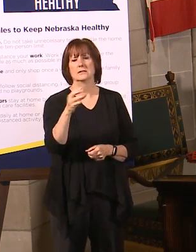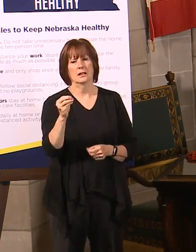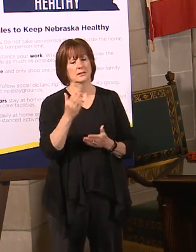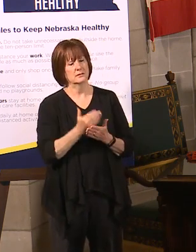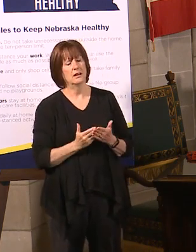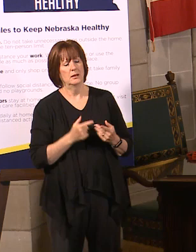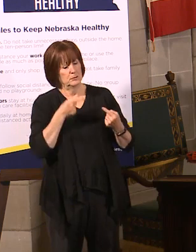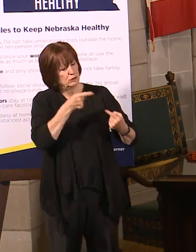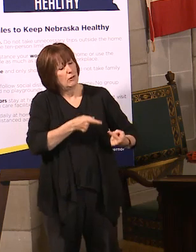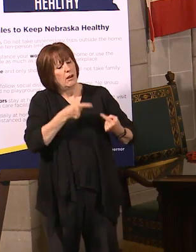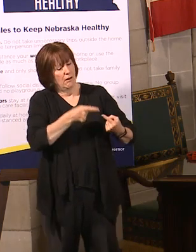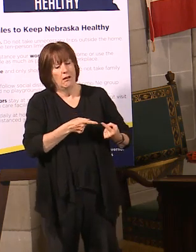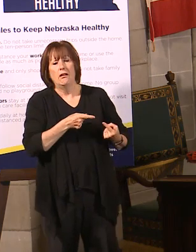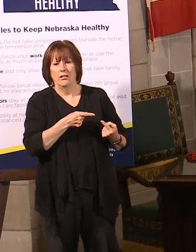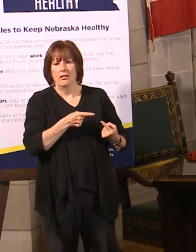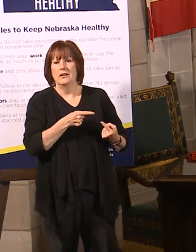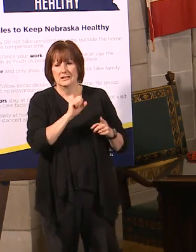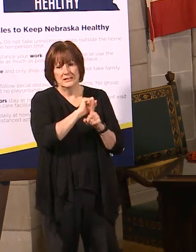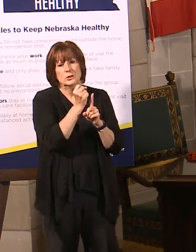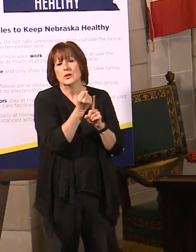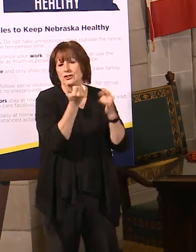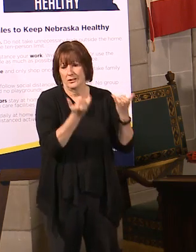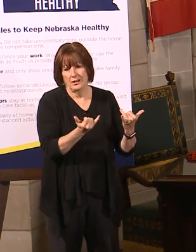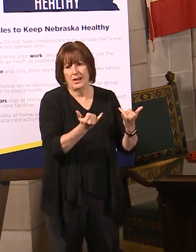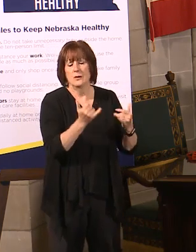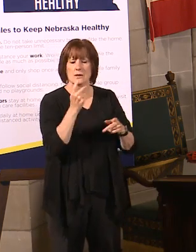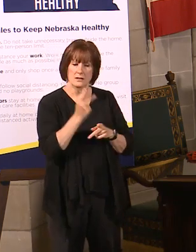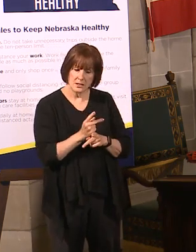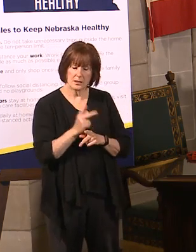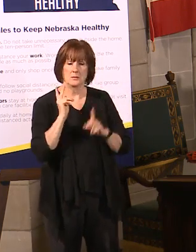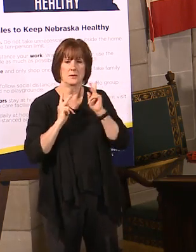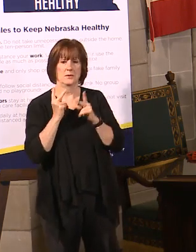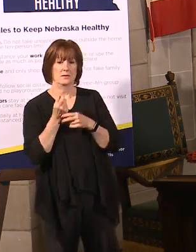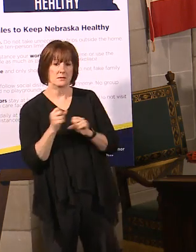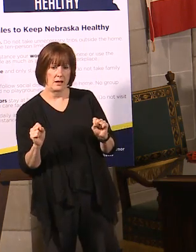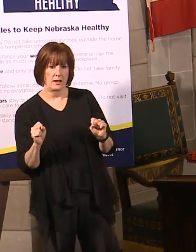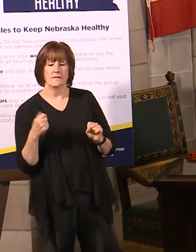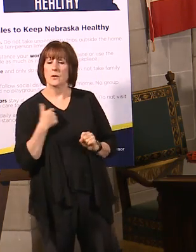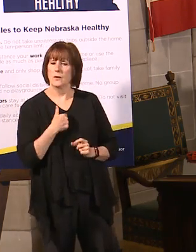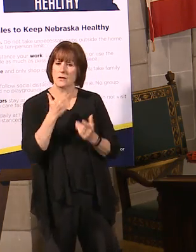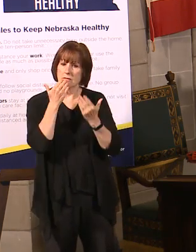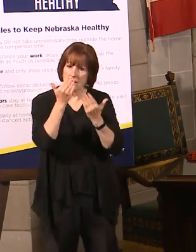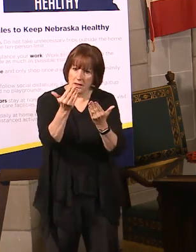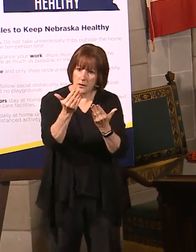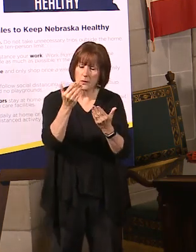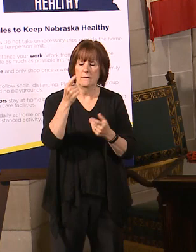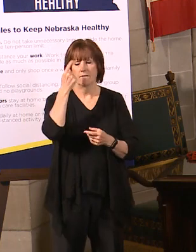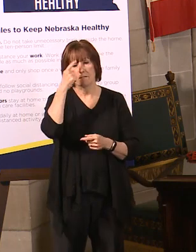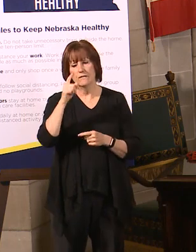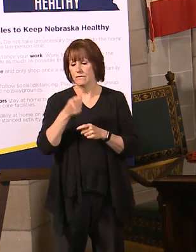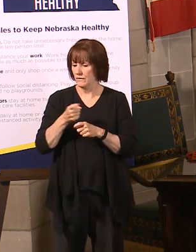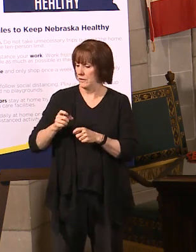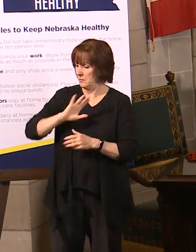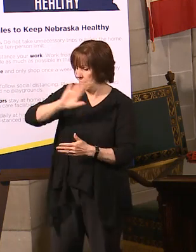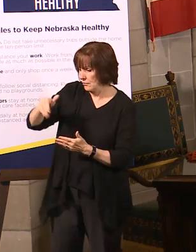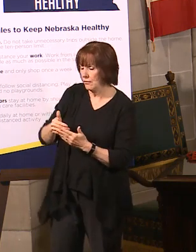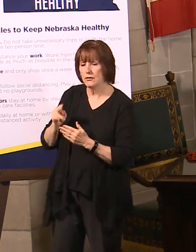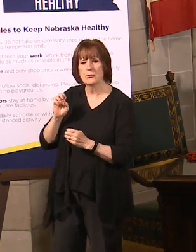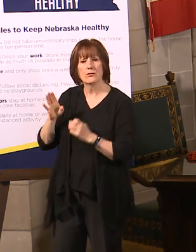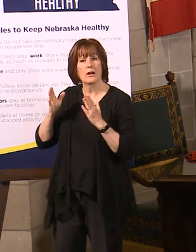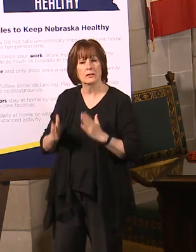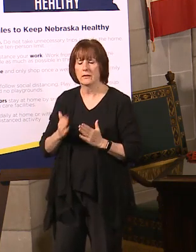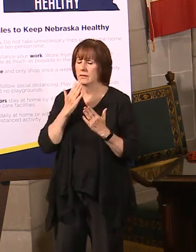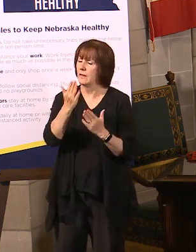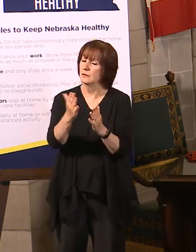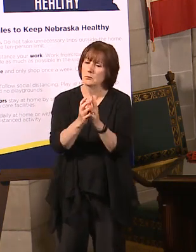conditions, especially right now, to be able to keep Nebraskans safe. On behalf of all Nebraskans, we're very grateful for your efforts. Thank you so much, and we really